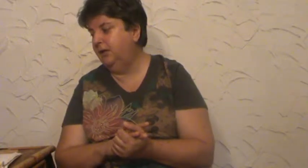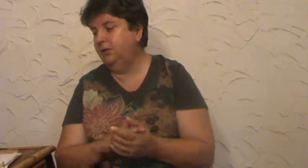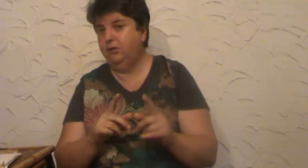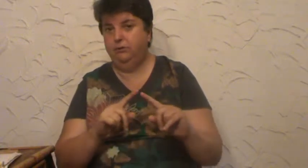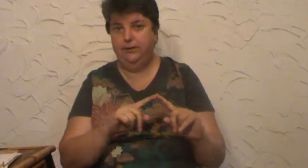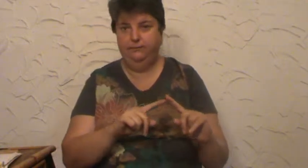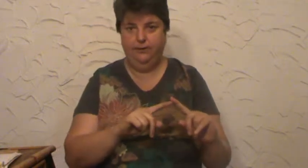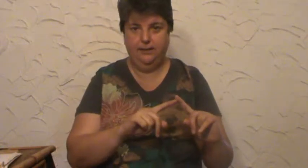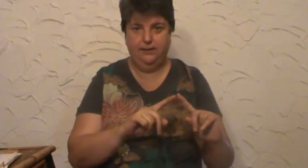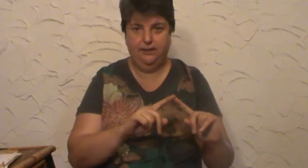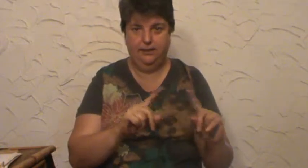So different,